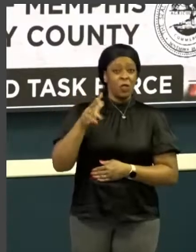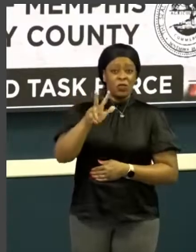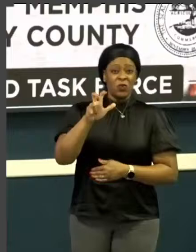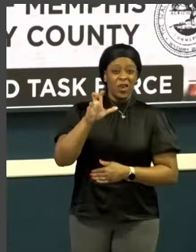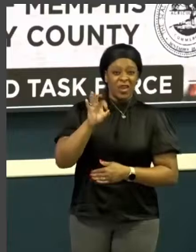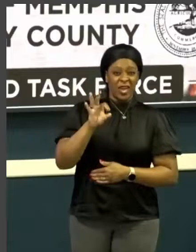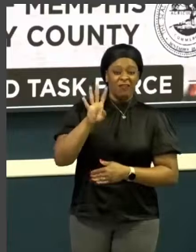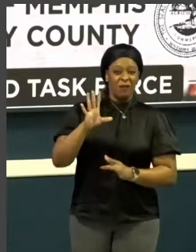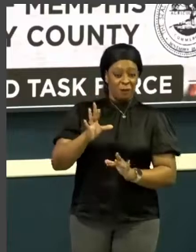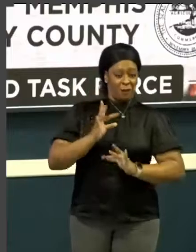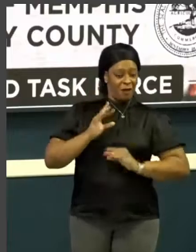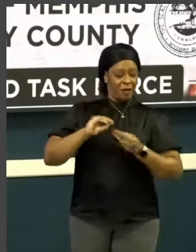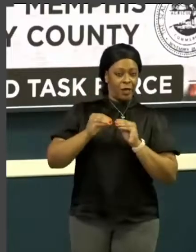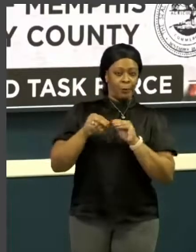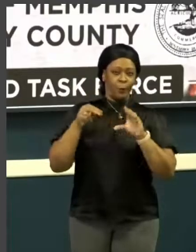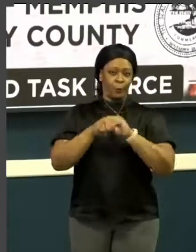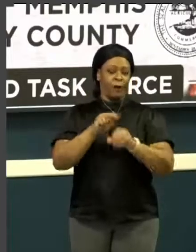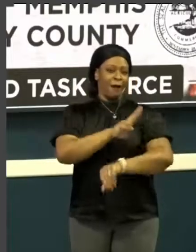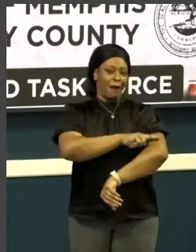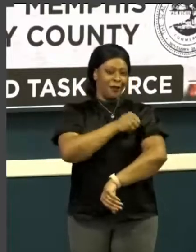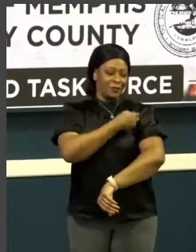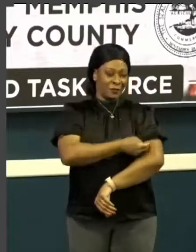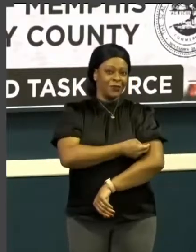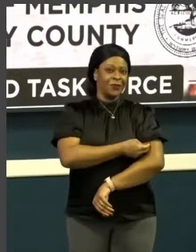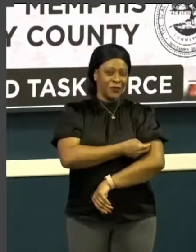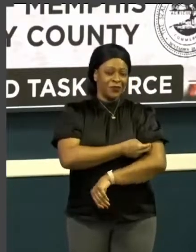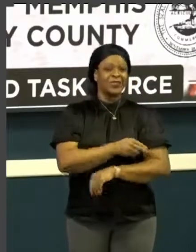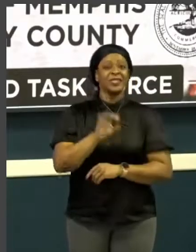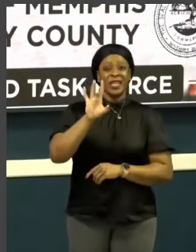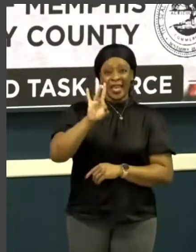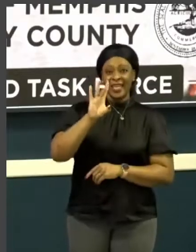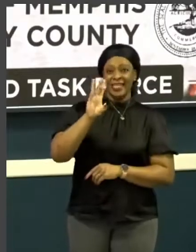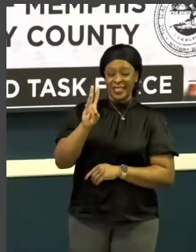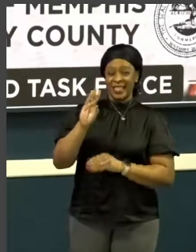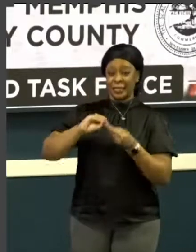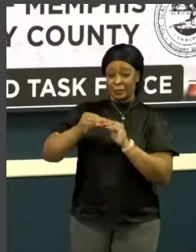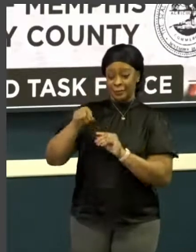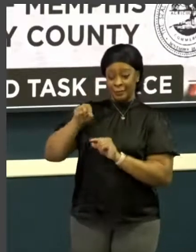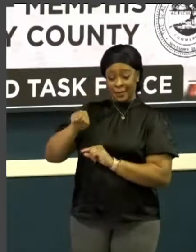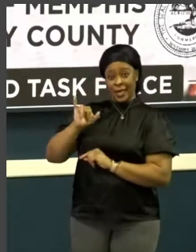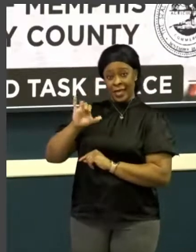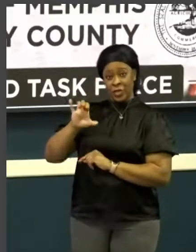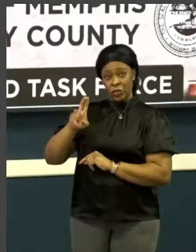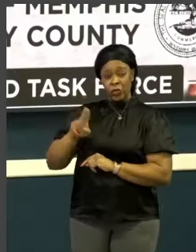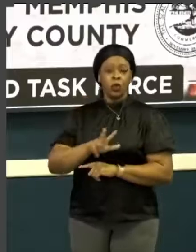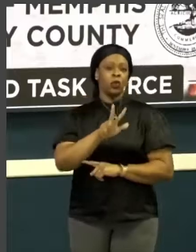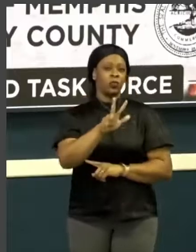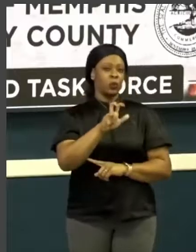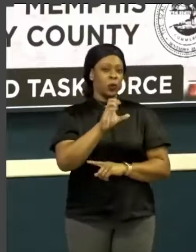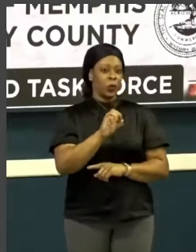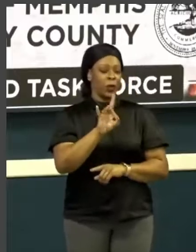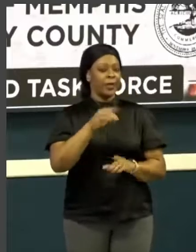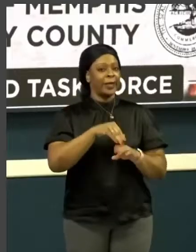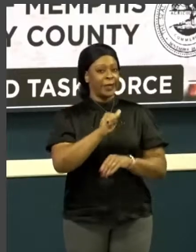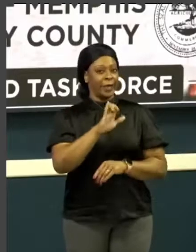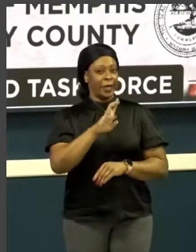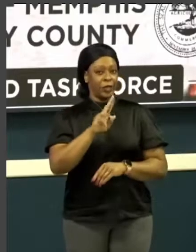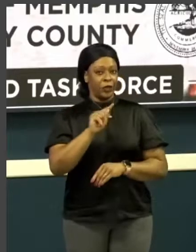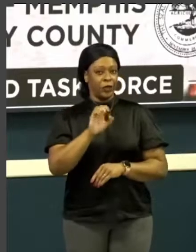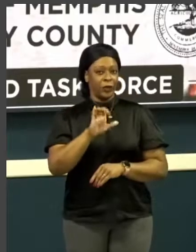394 COVID-positive persons were hospitalized, with 86 in the ICUs and 308 in acute